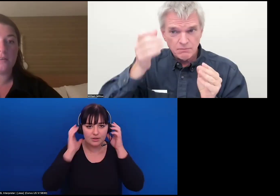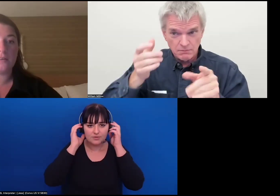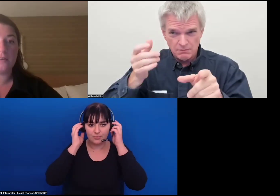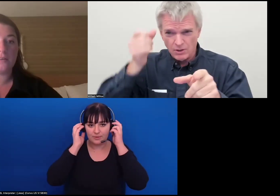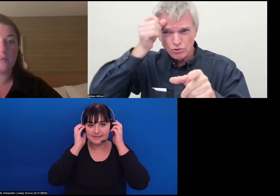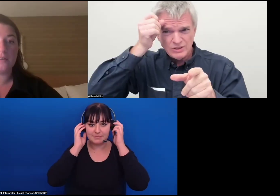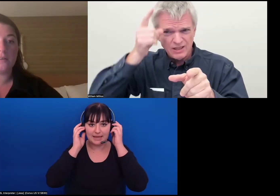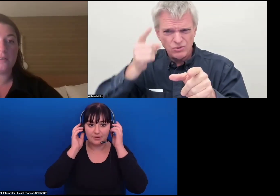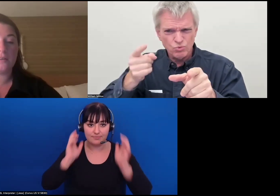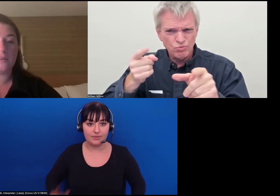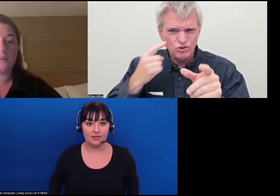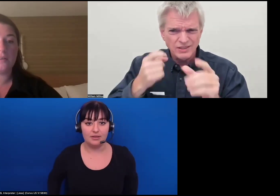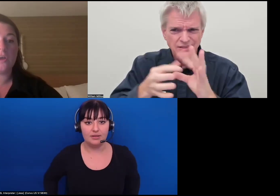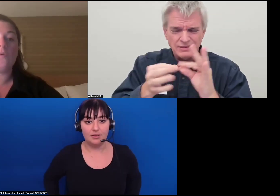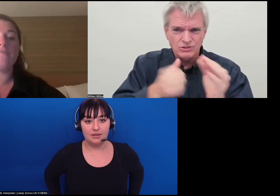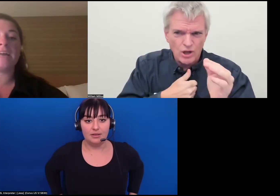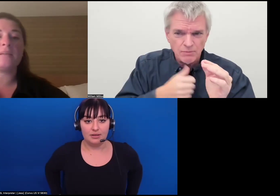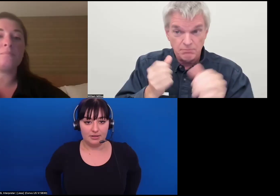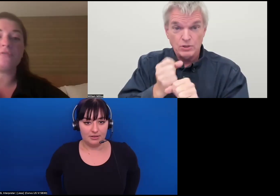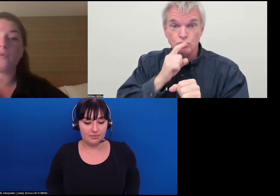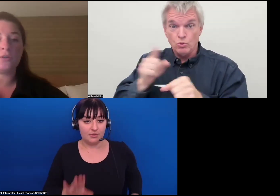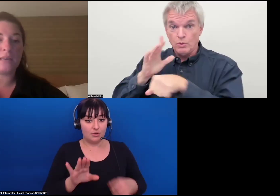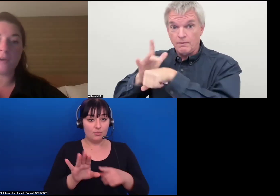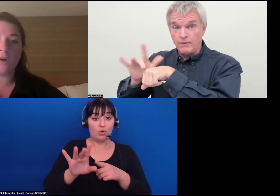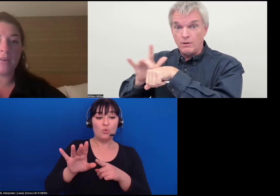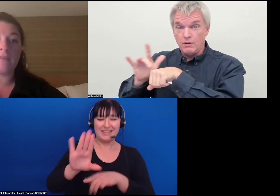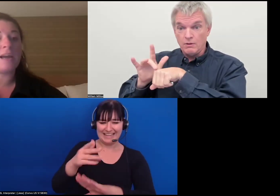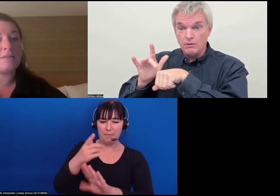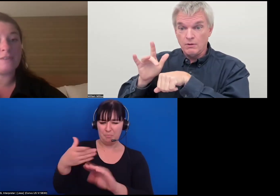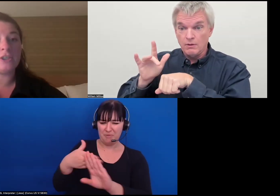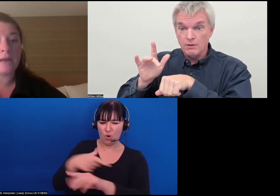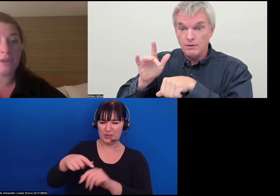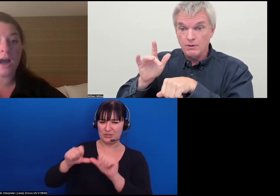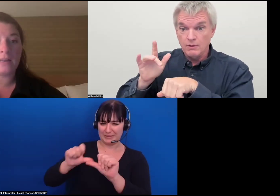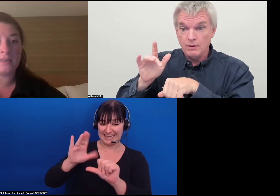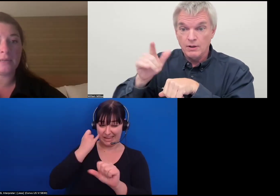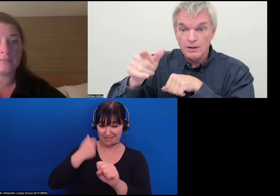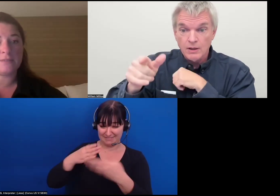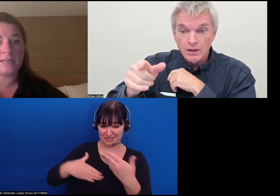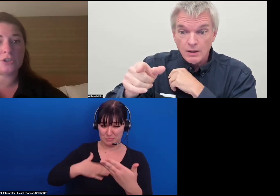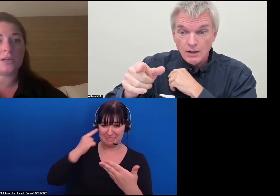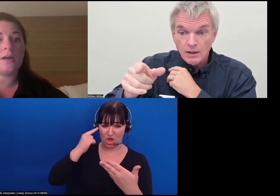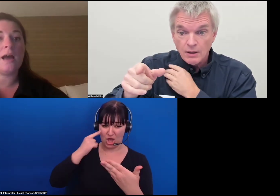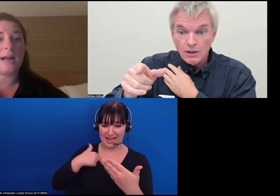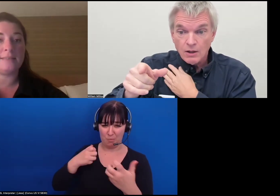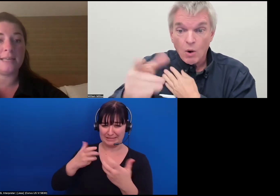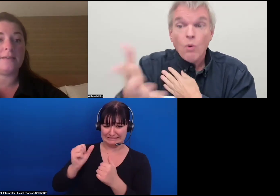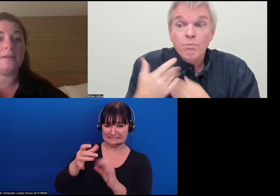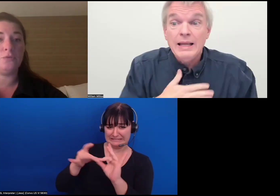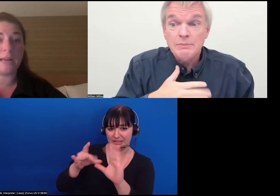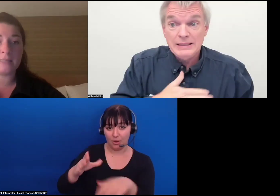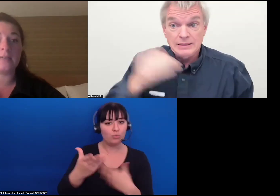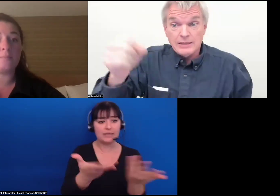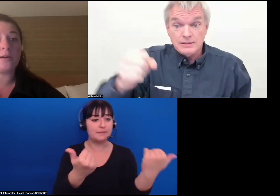so for this meeting, well, if I can, before you keep going, if I can finish my thought, because I wasn't finished, I